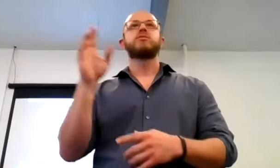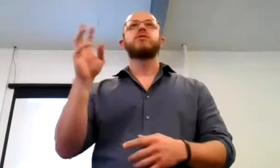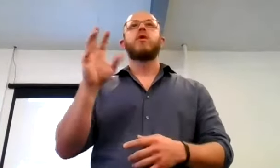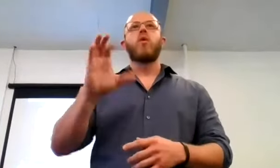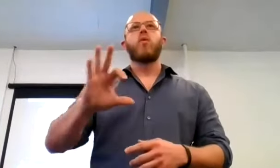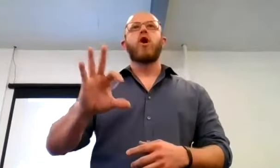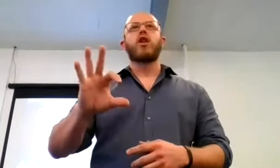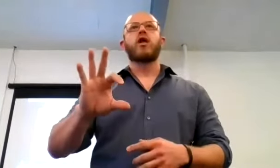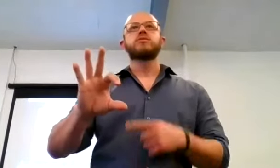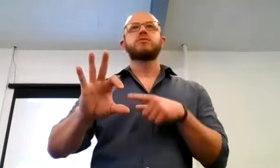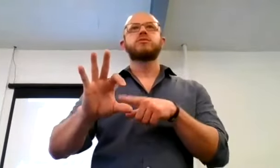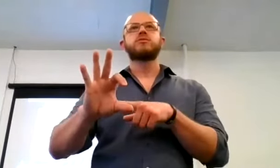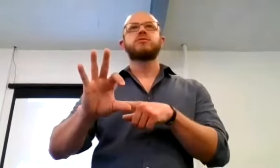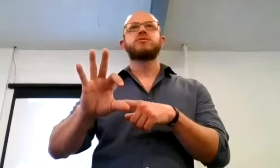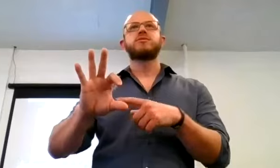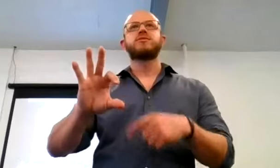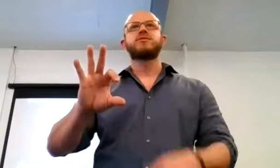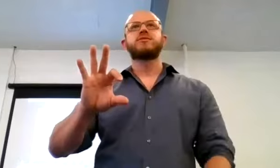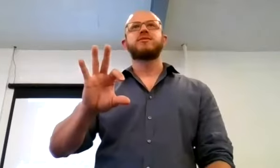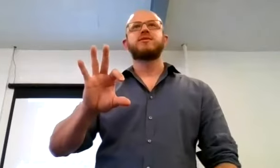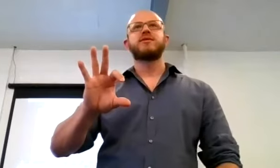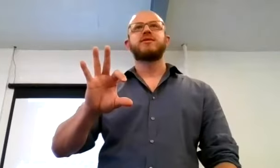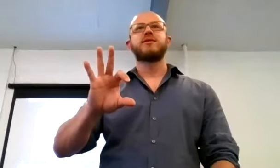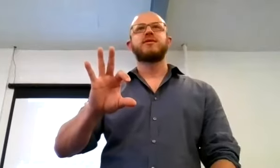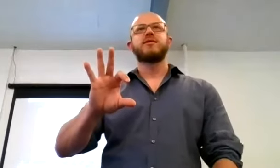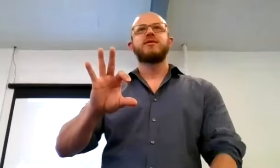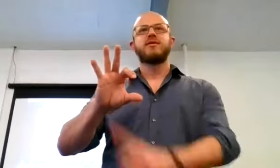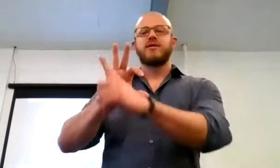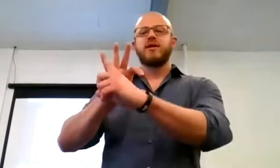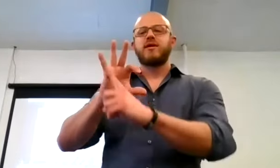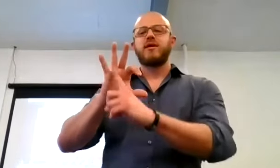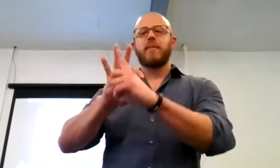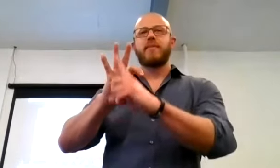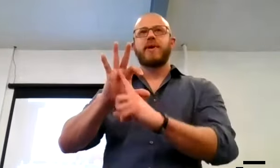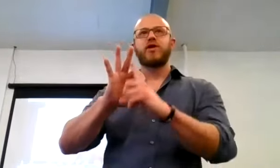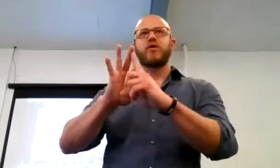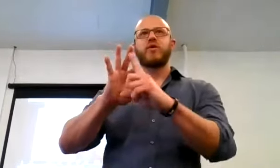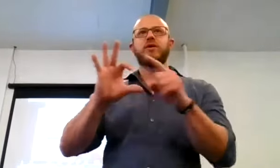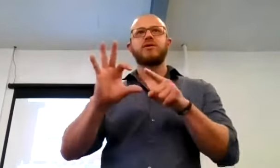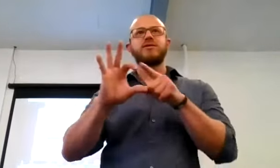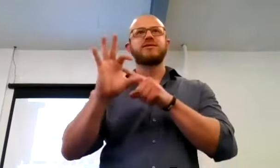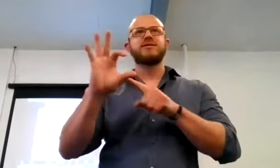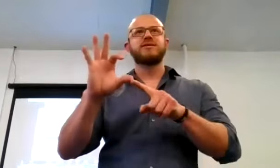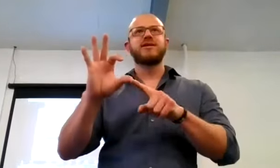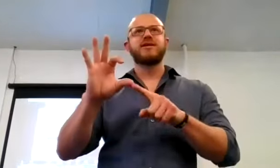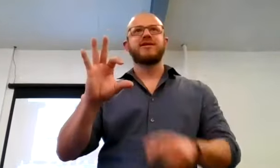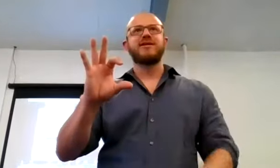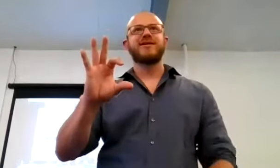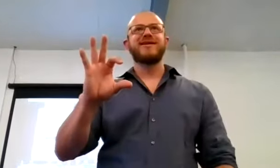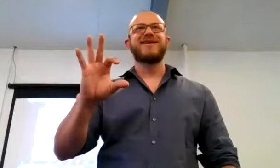Yes, excuse me for the interpreter. And this is the sign for how it looks like that. You see the W there?